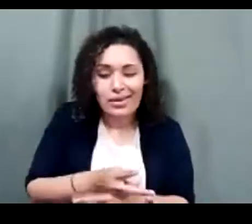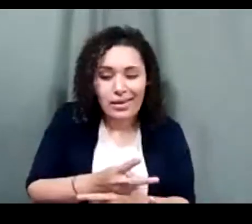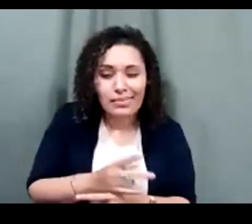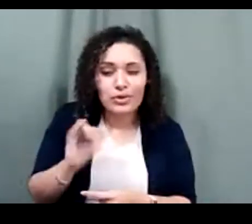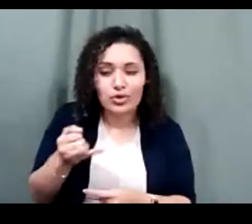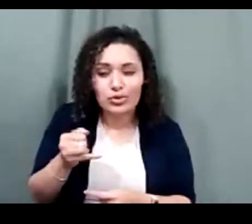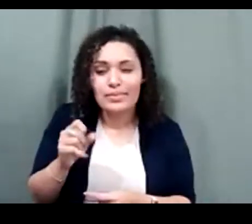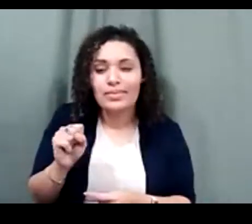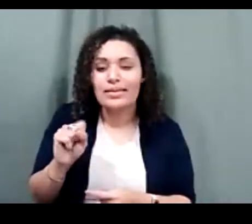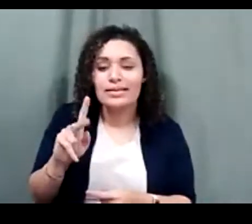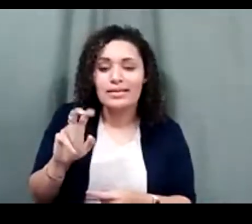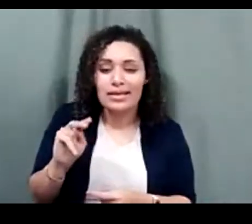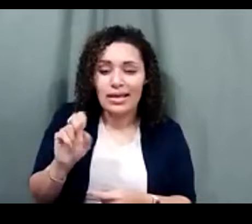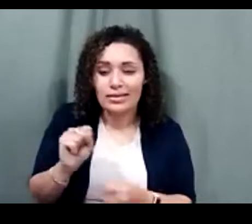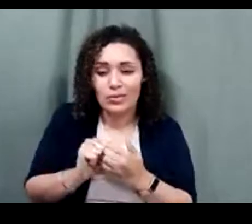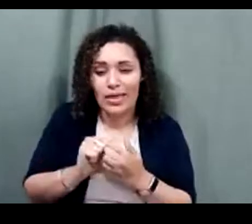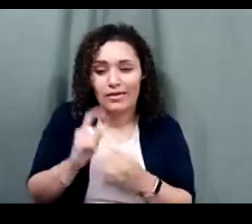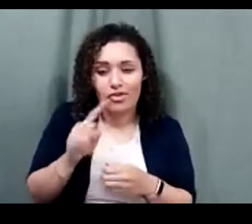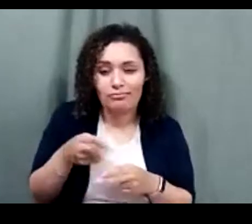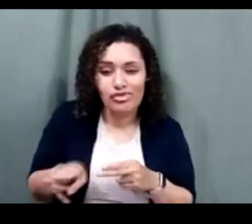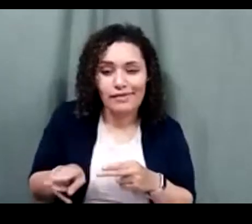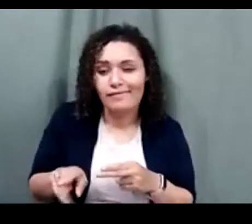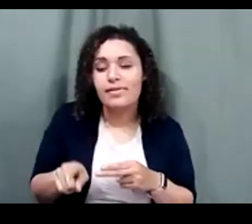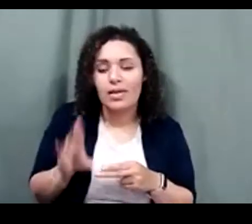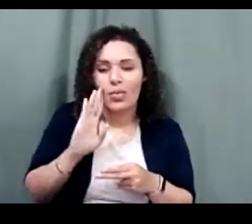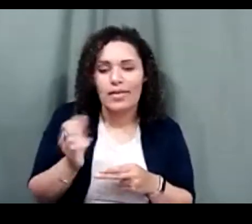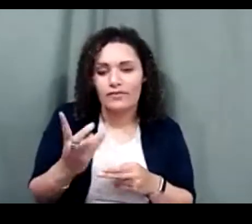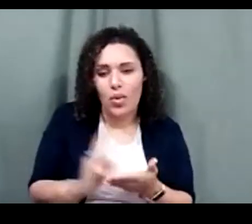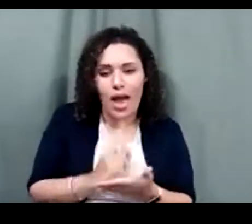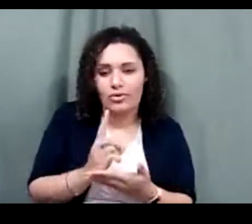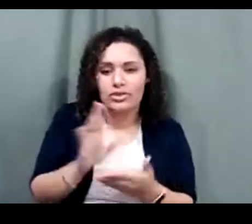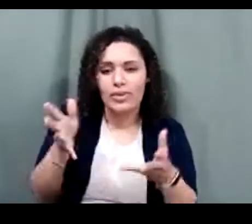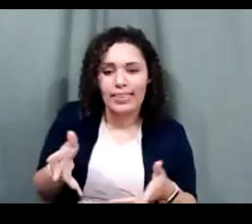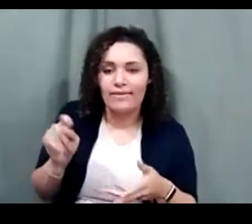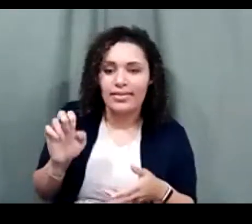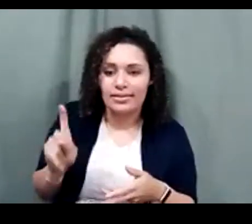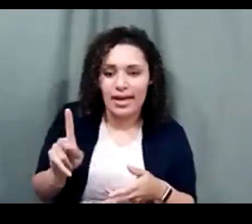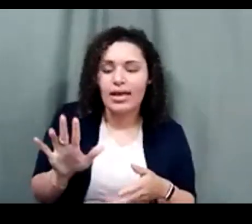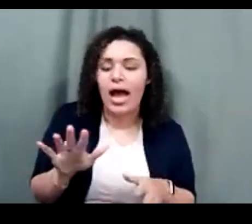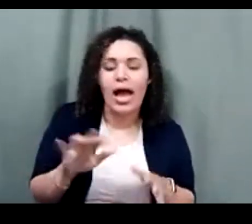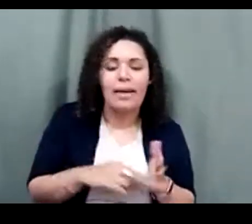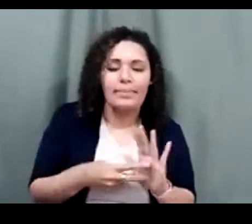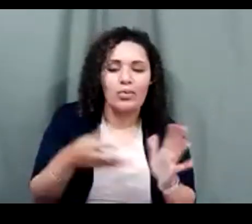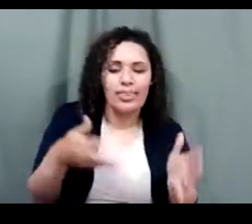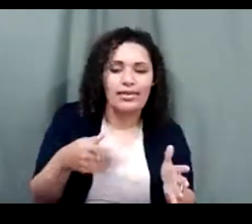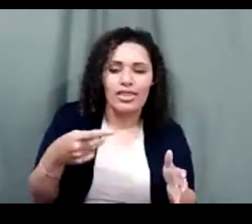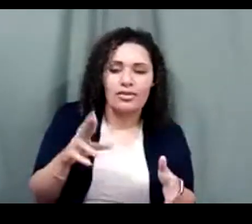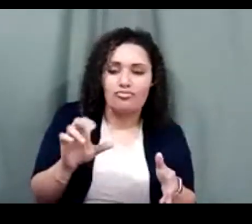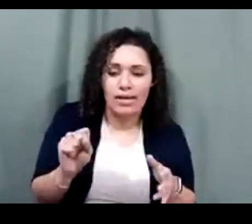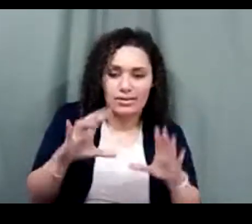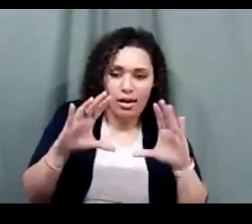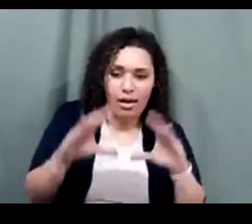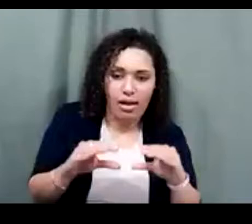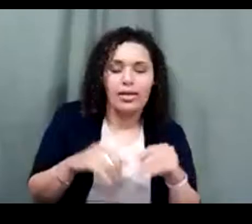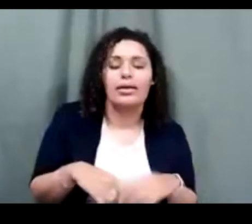and the skins together for a little while, it would be a matter of hours, and we'll do it just in the tank. We would never do it. I mean, in the press rather, sorry. So white